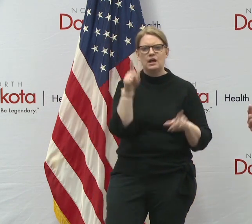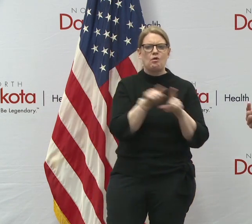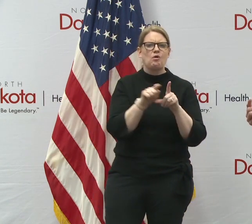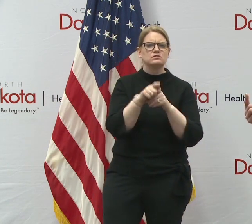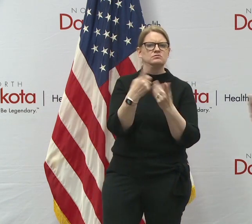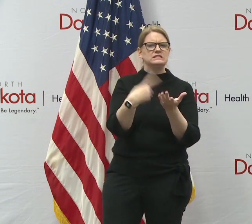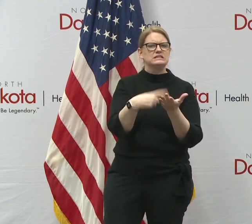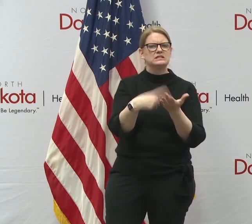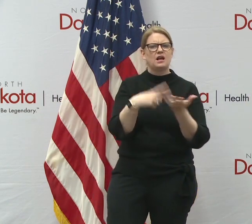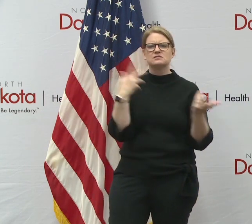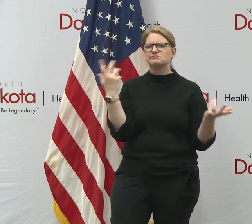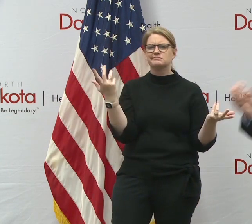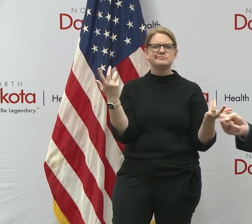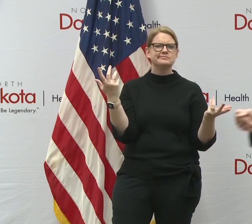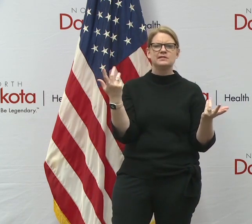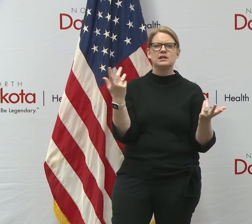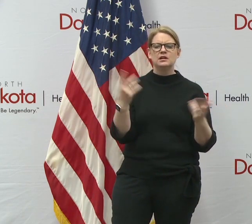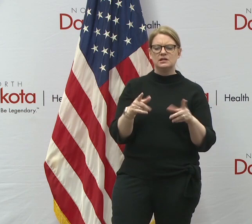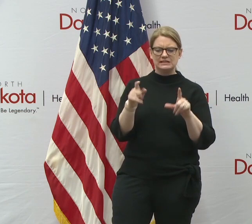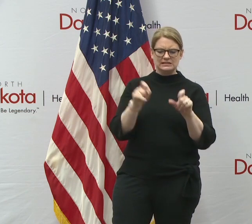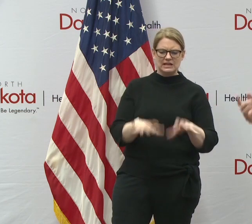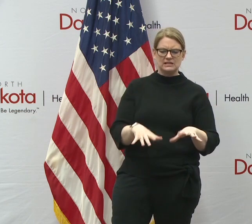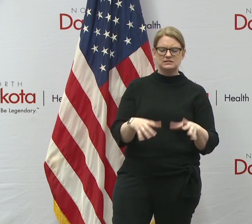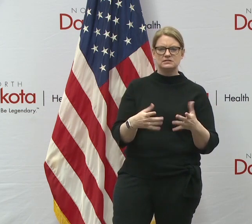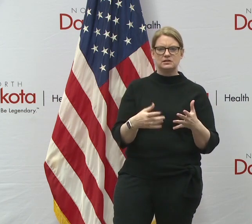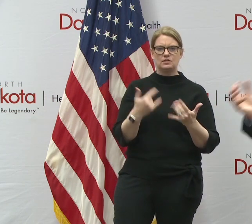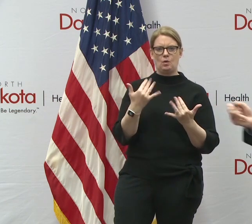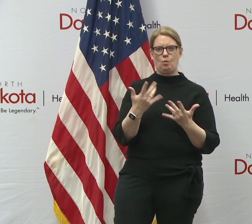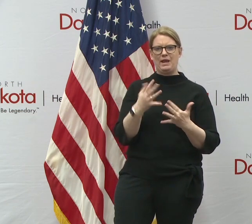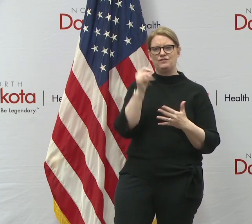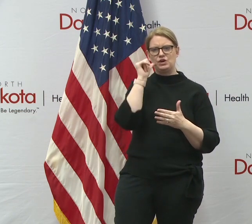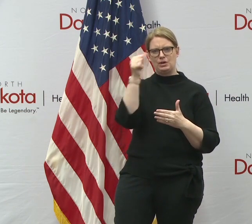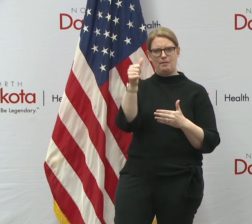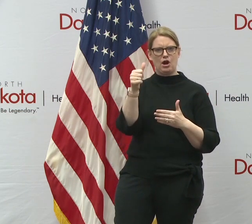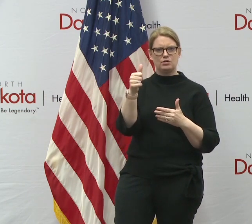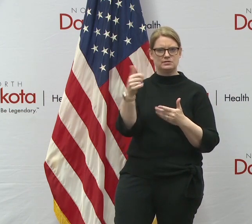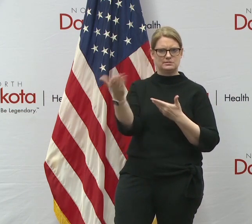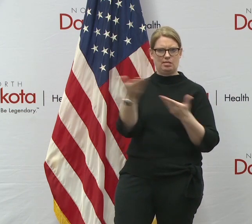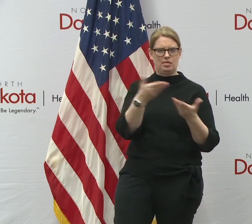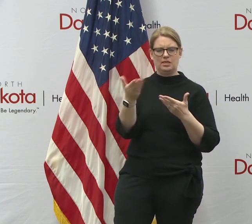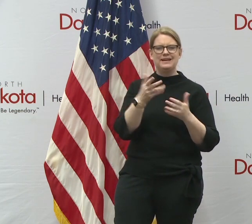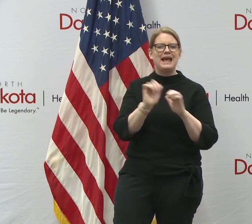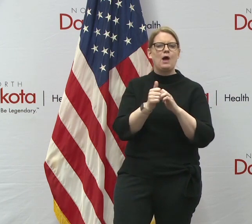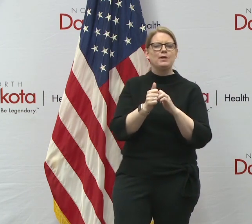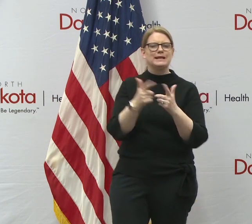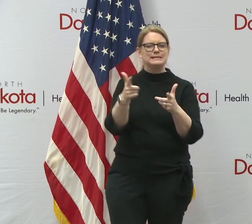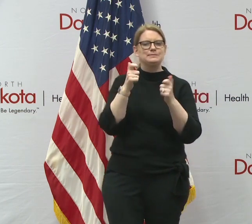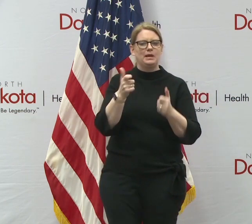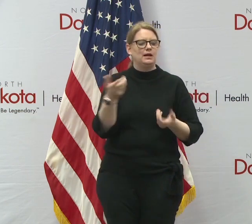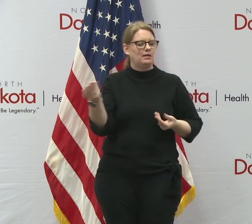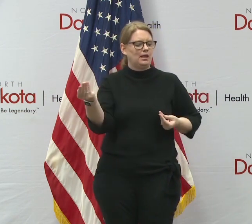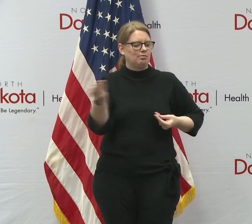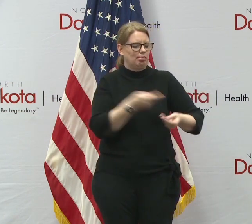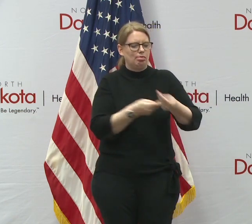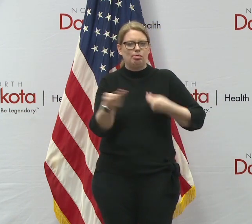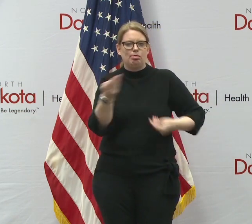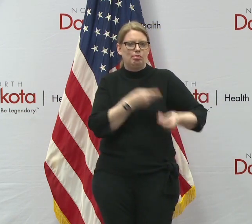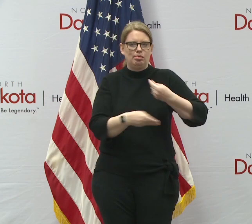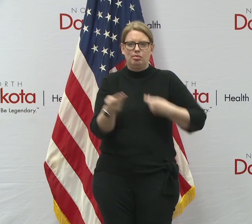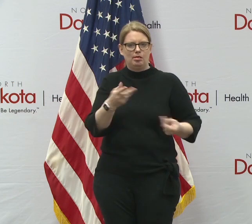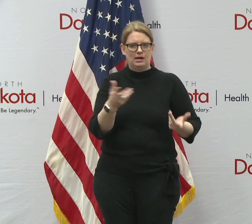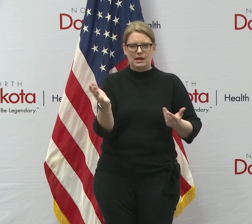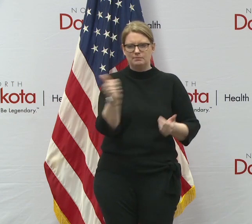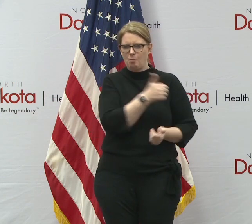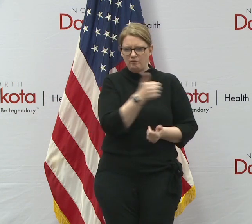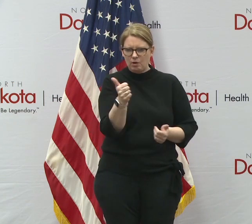to tighten up when they do a test. They don't have to wait for tomorrow's courier service. We can speed things along and getting that through there. But the